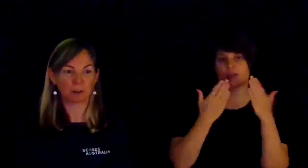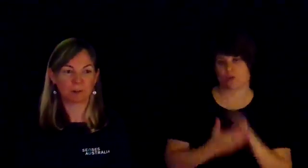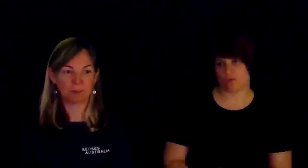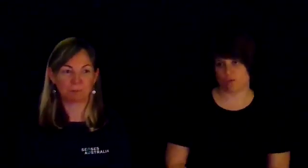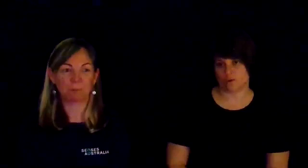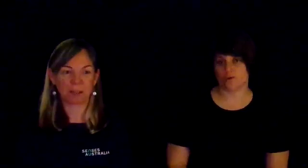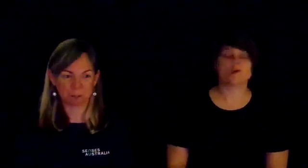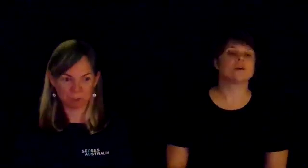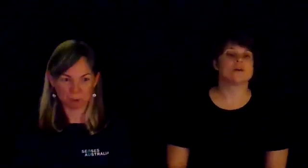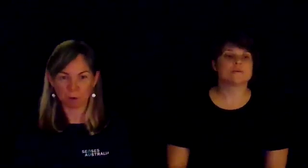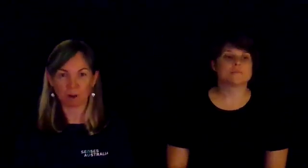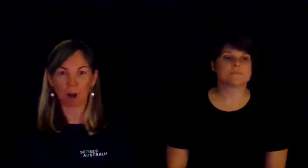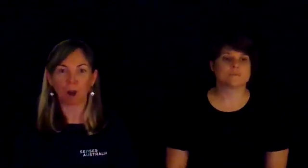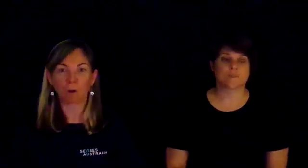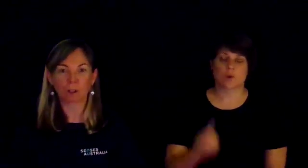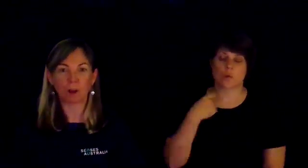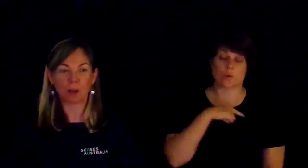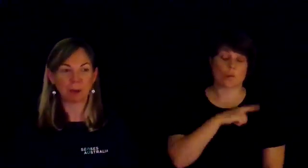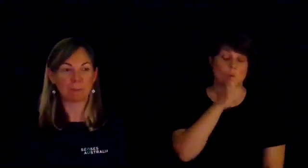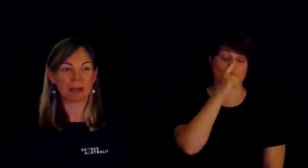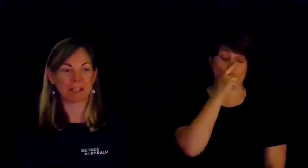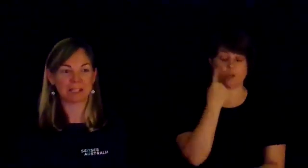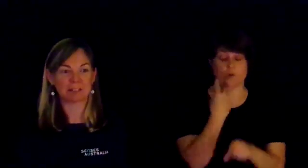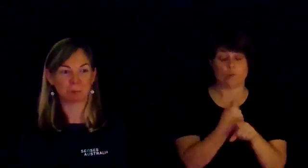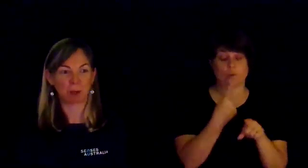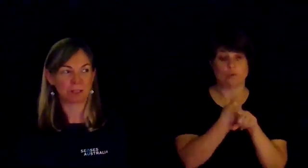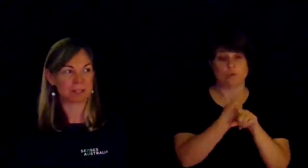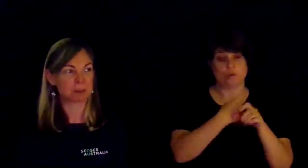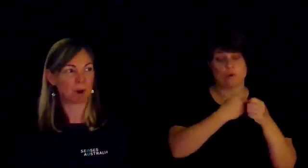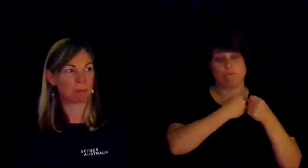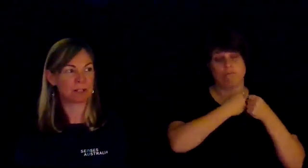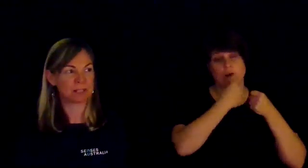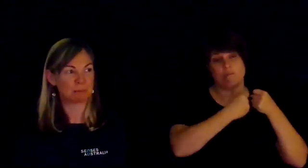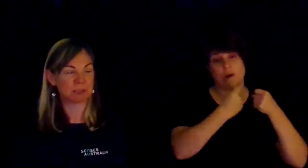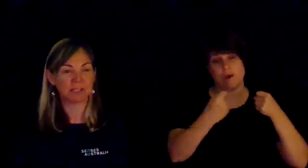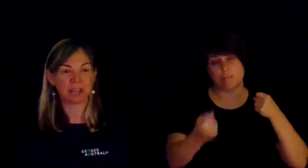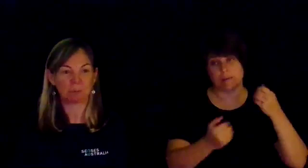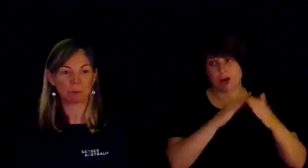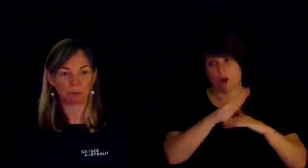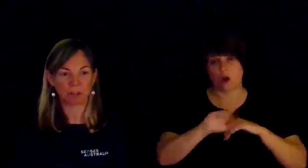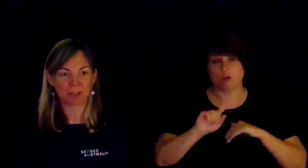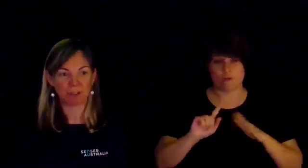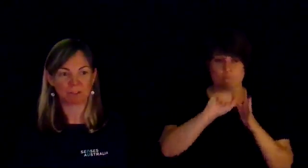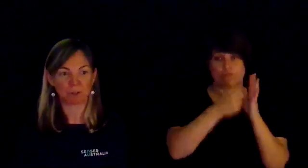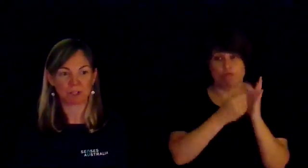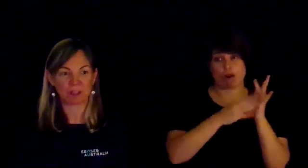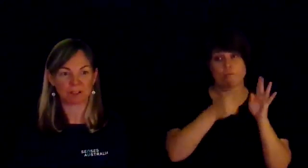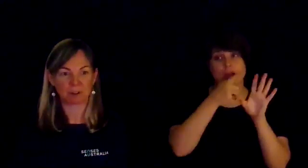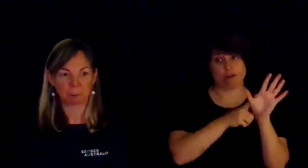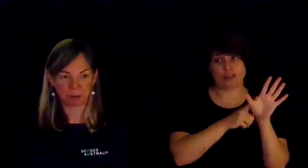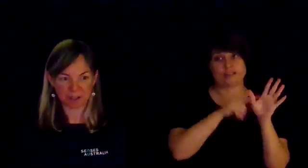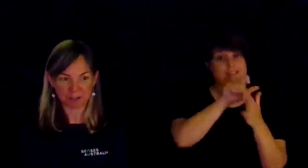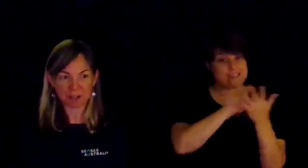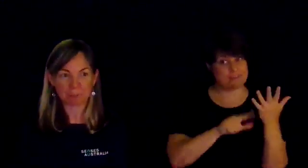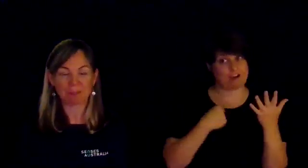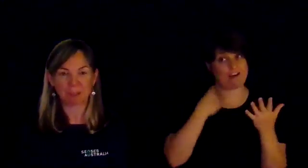think with that, we could talk for a long time about getting deaf blindness as the primary disability, and we will save that for